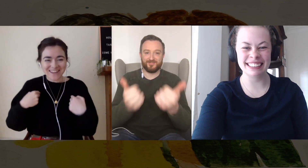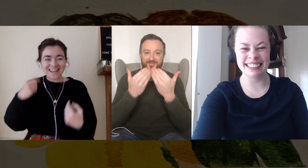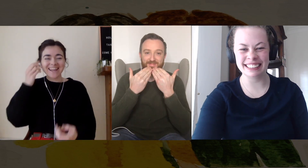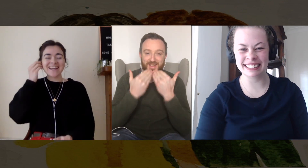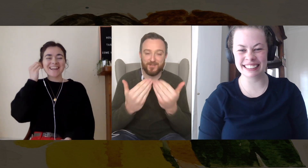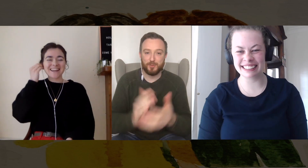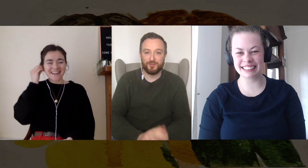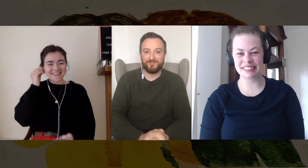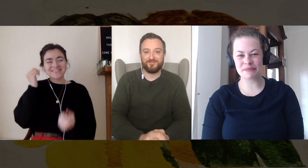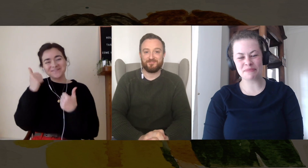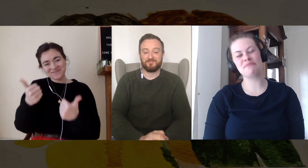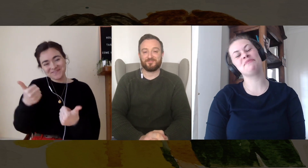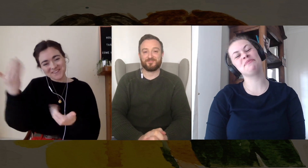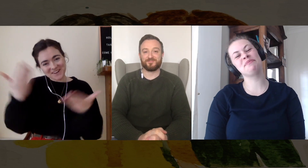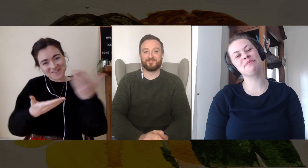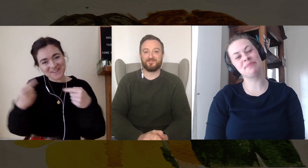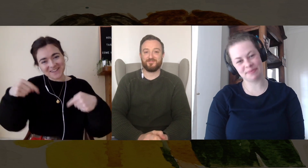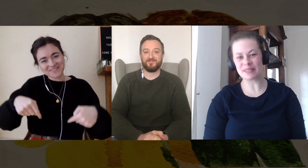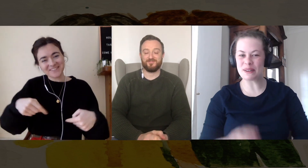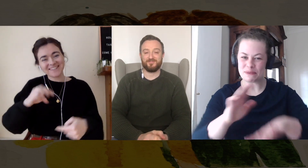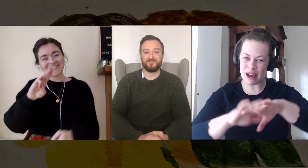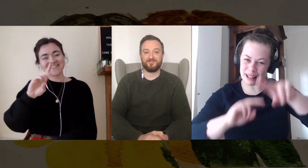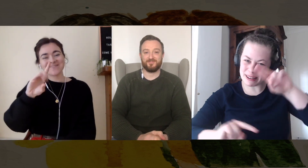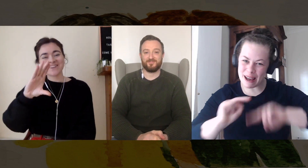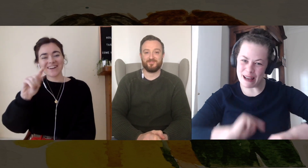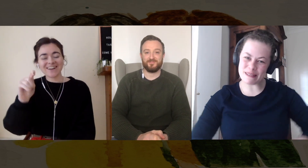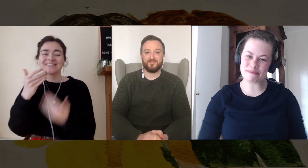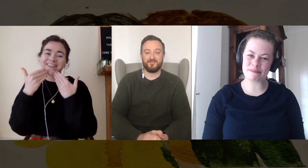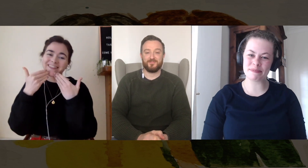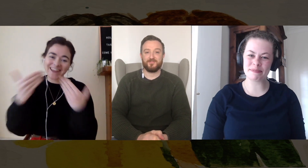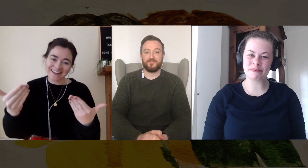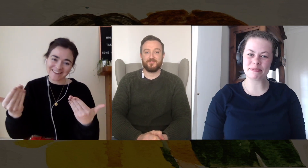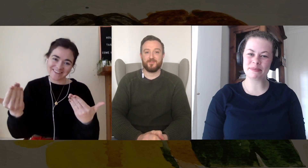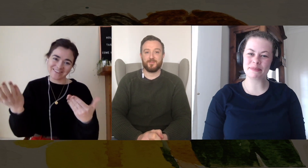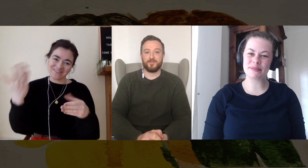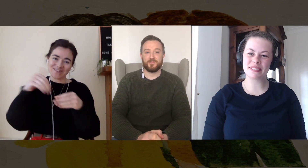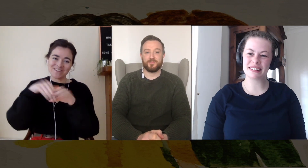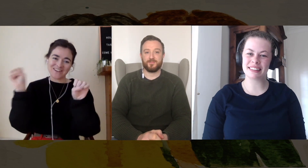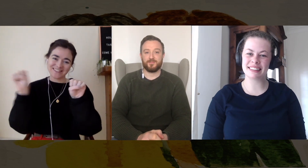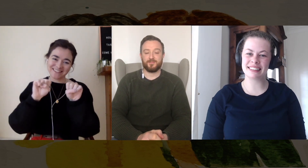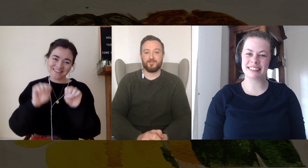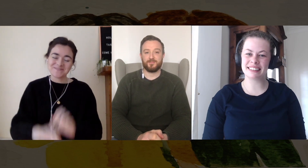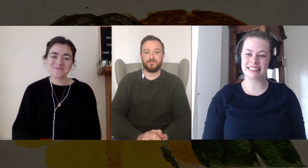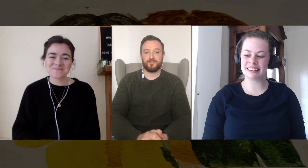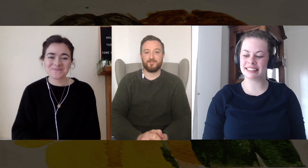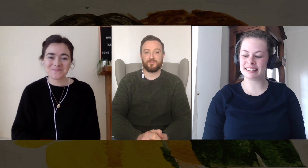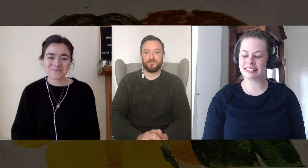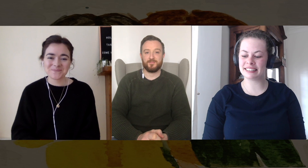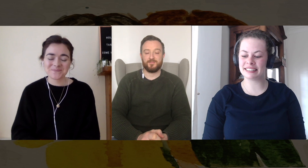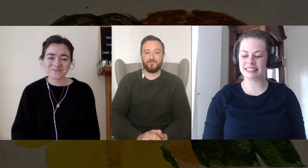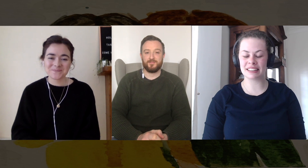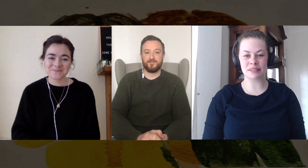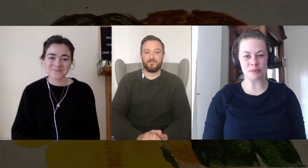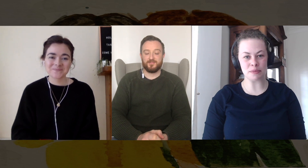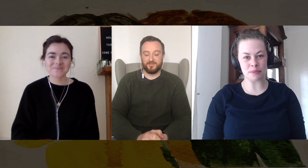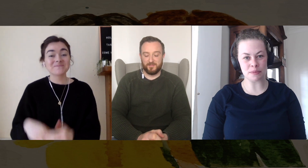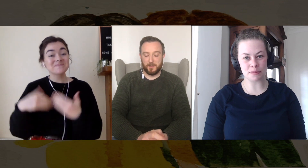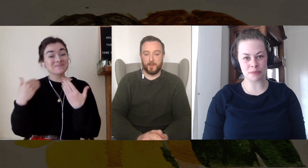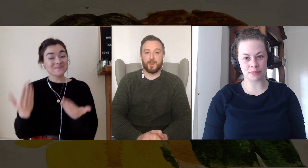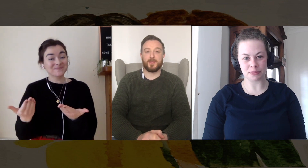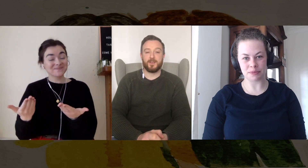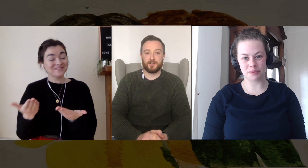Anthony, you're very welcome to the podcast. Thank you very much. Thank you for joining us on the lean. Thank you. Well,